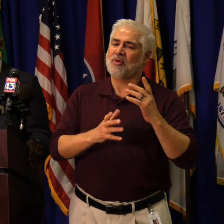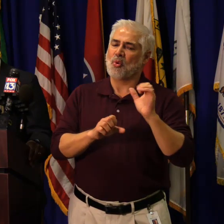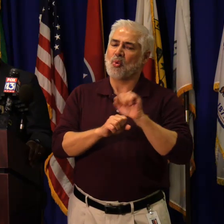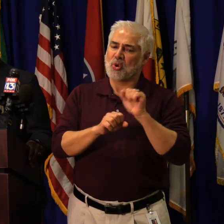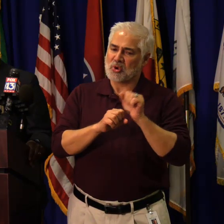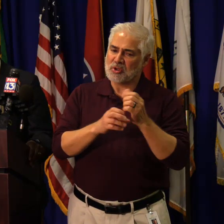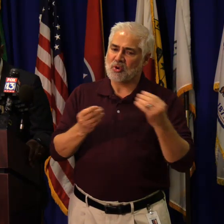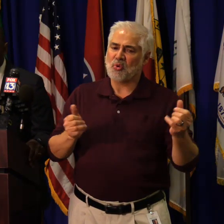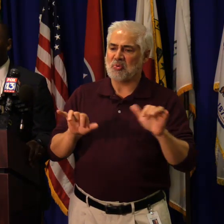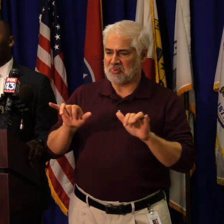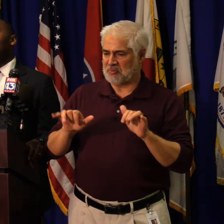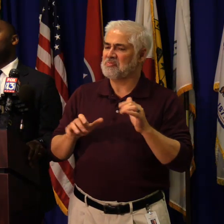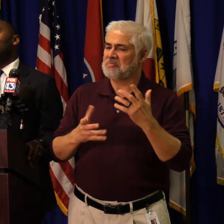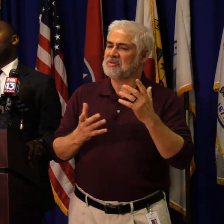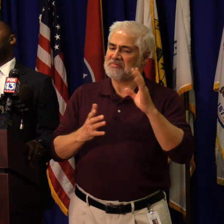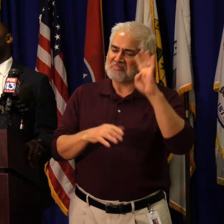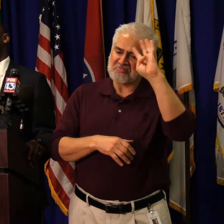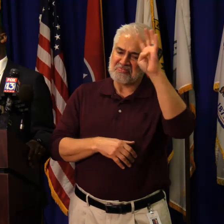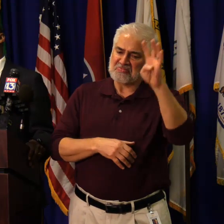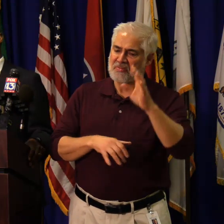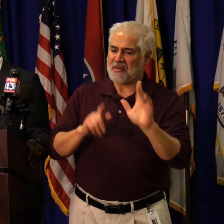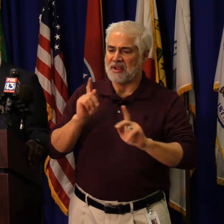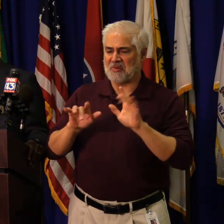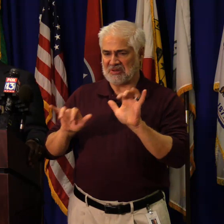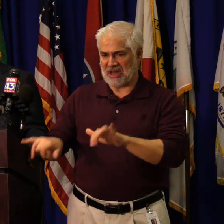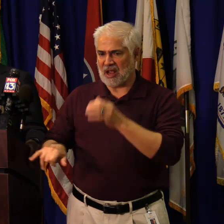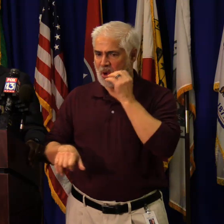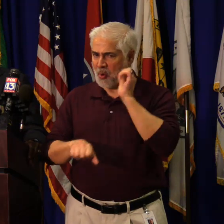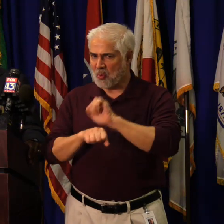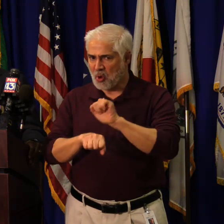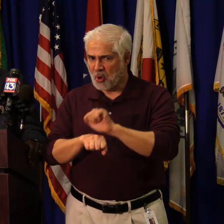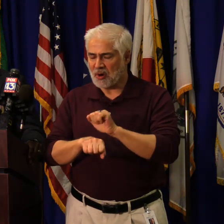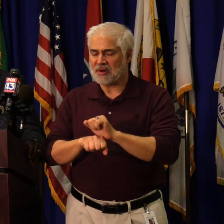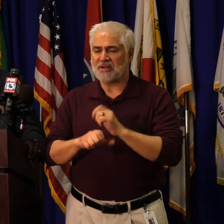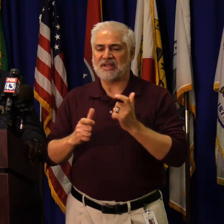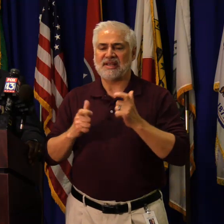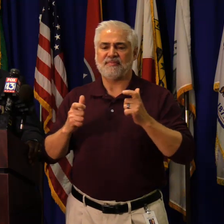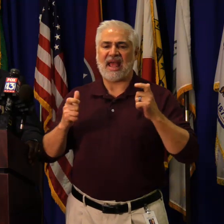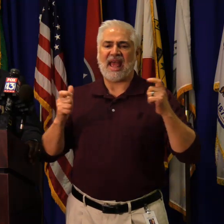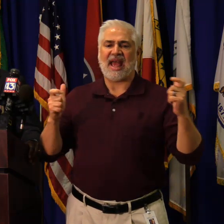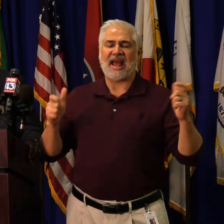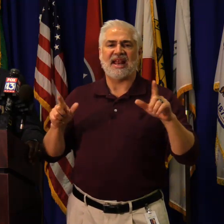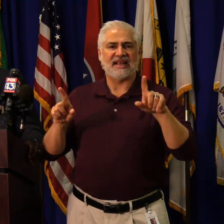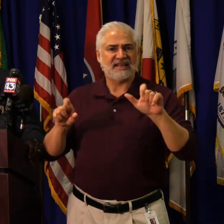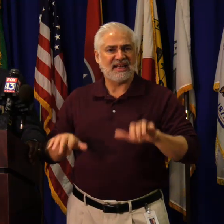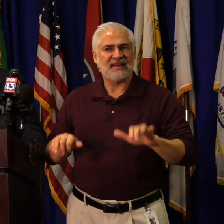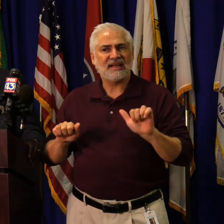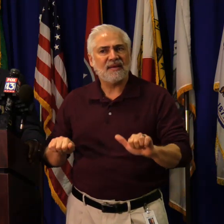employees can work from home, and we have to continue to try to expand our testing capacity.